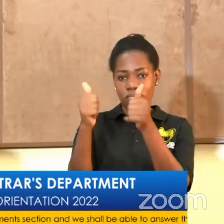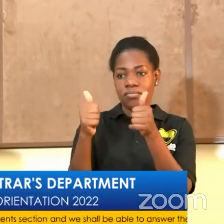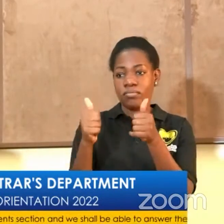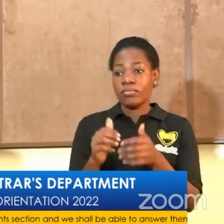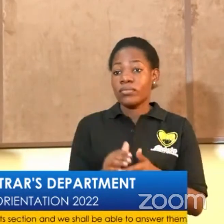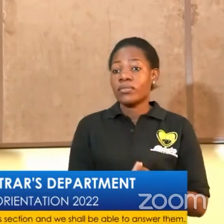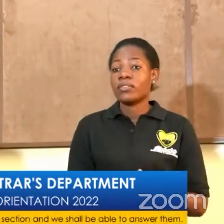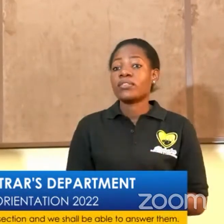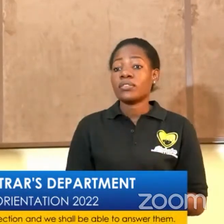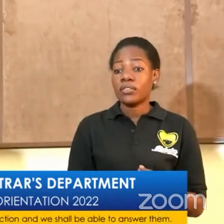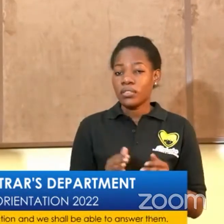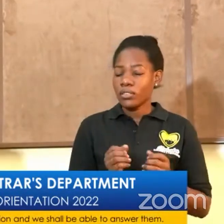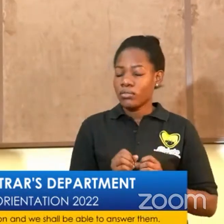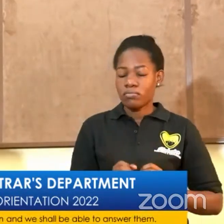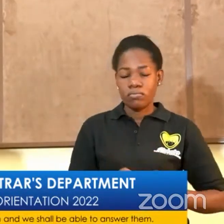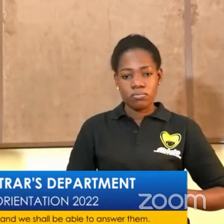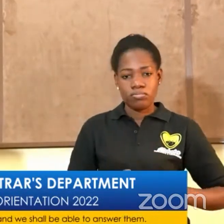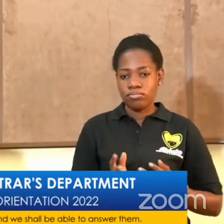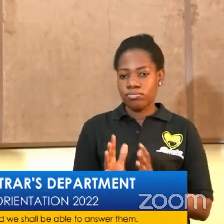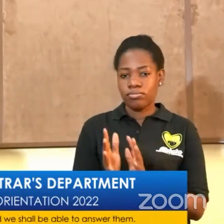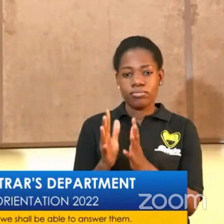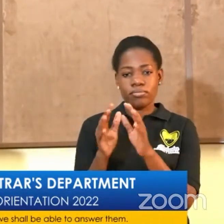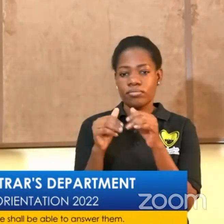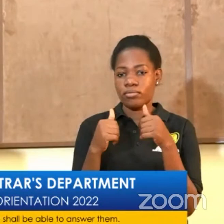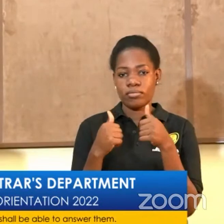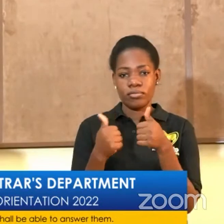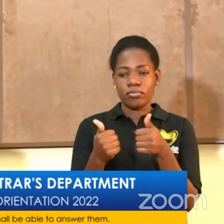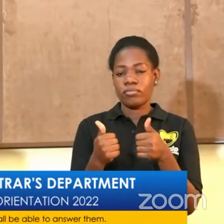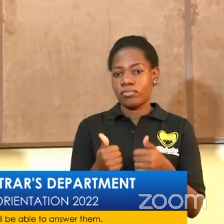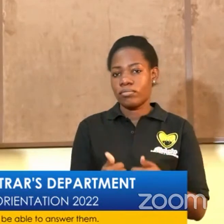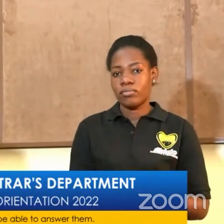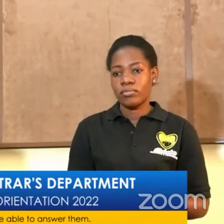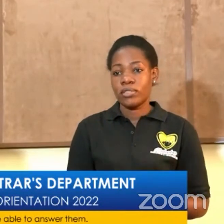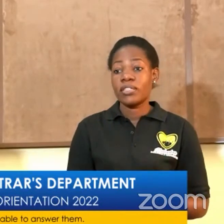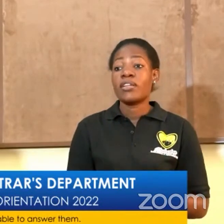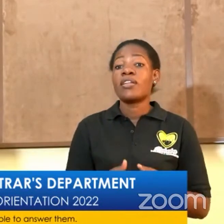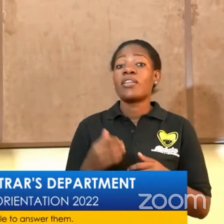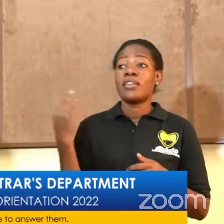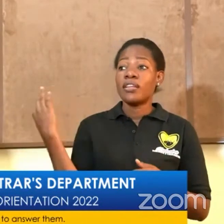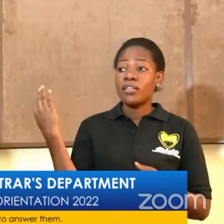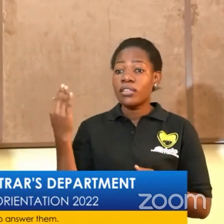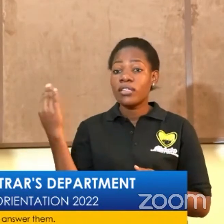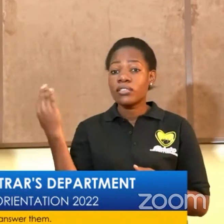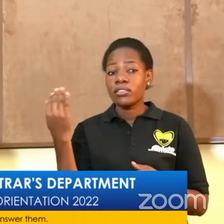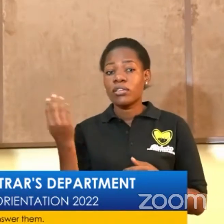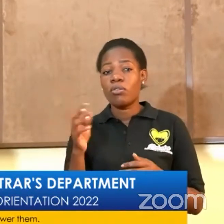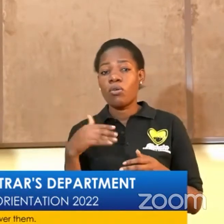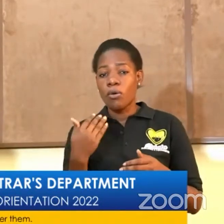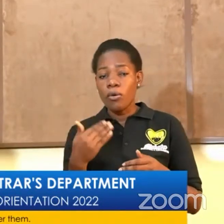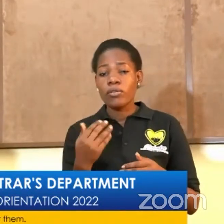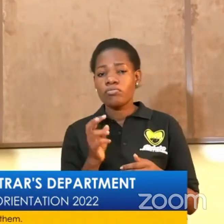It will be a springboard for you. The lecturers will look at you